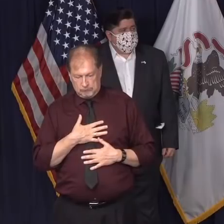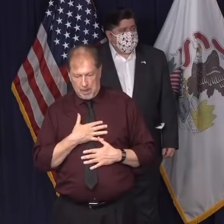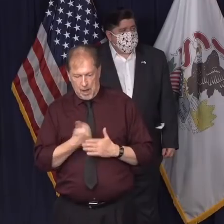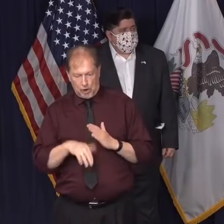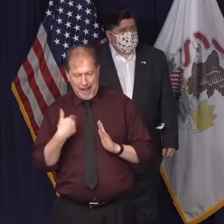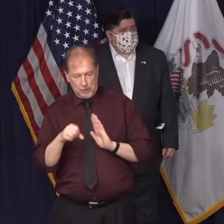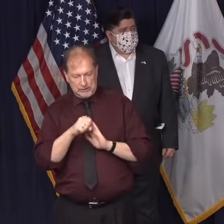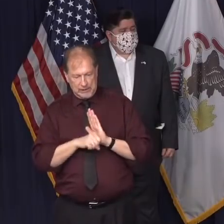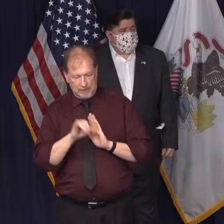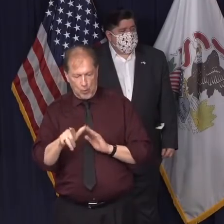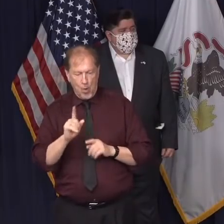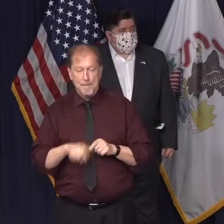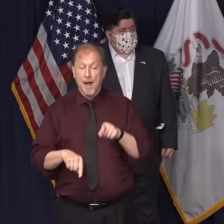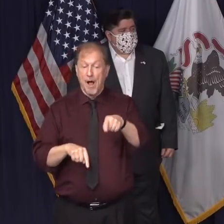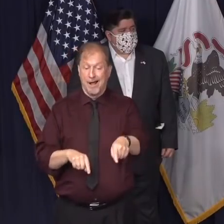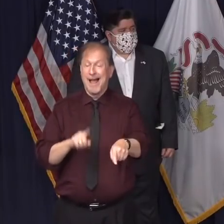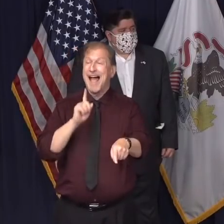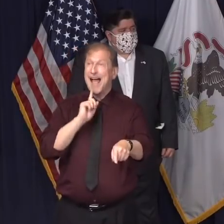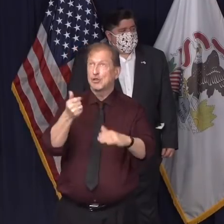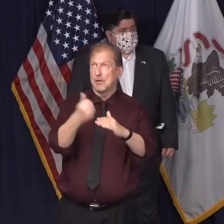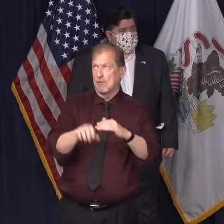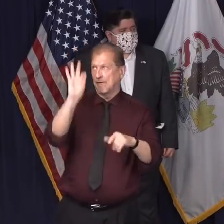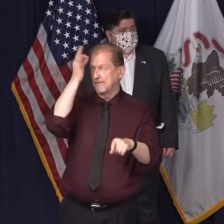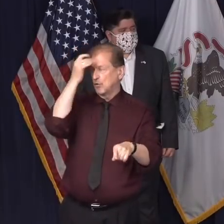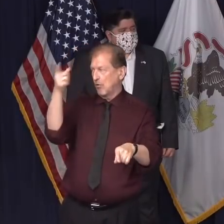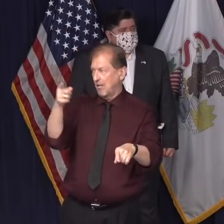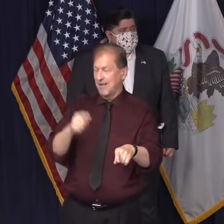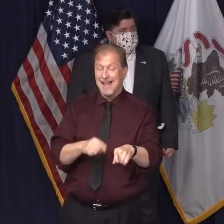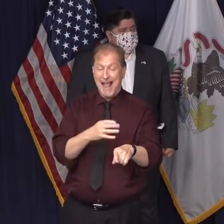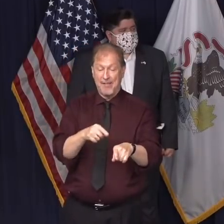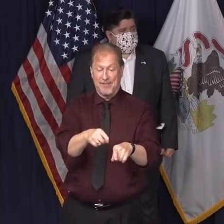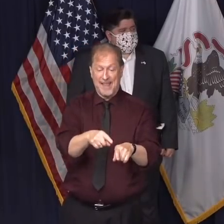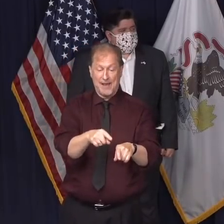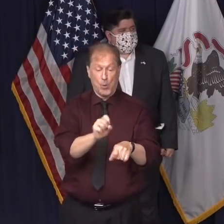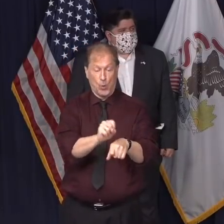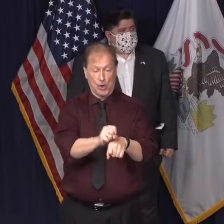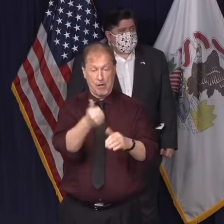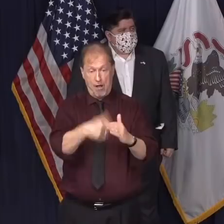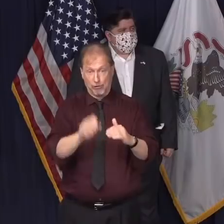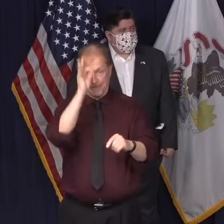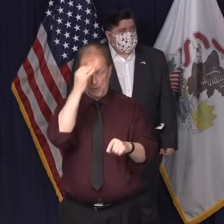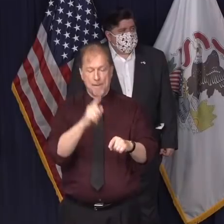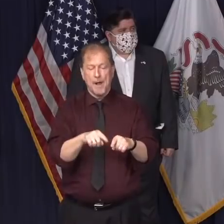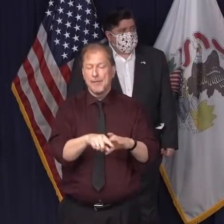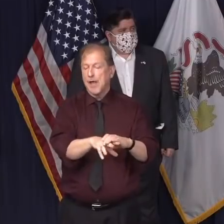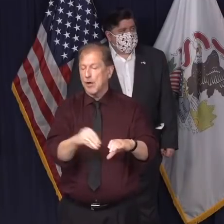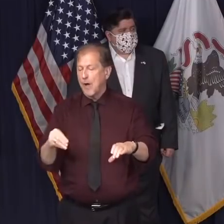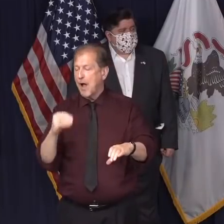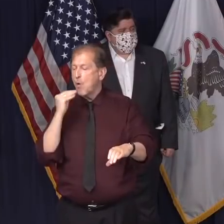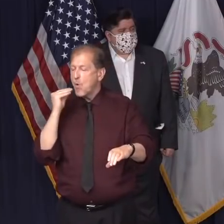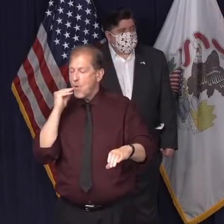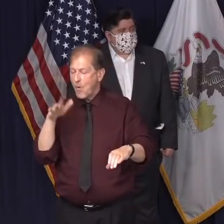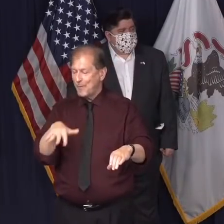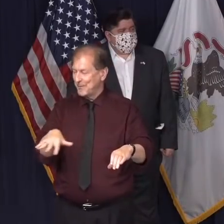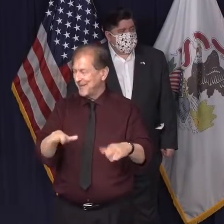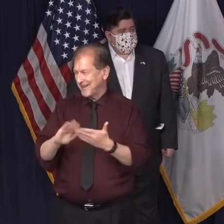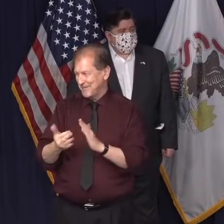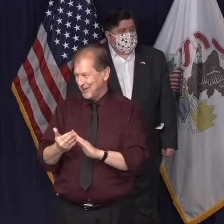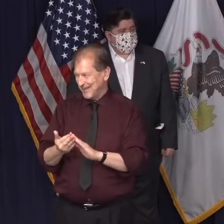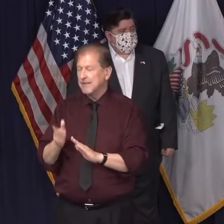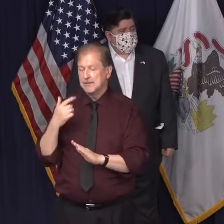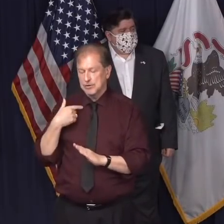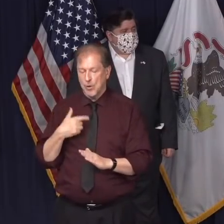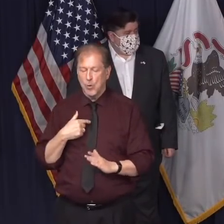employees that work there and go home are returning to their communities. And so we have been partnering again with the local